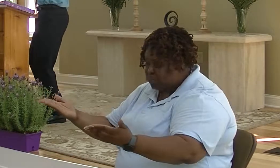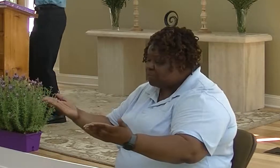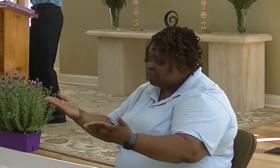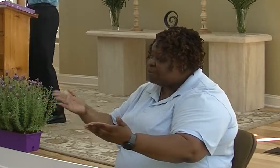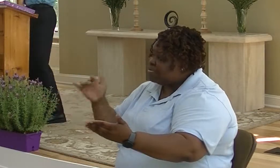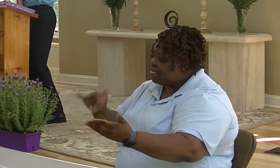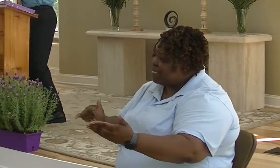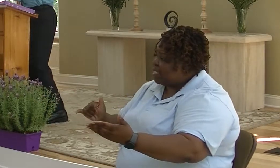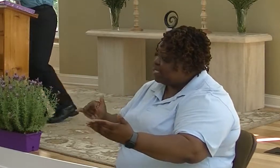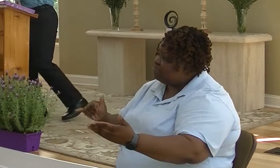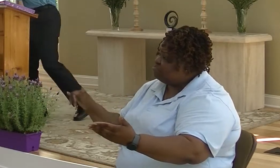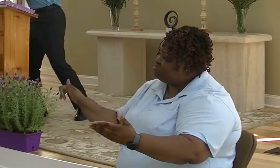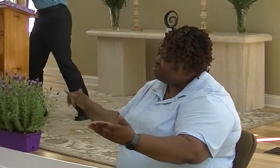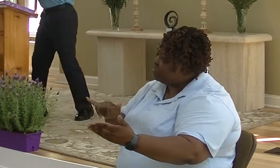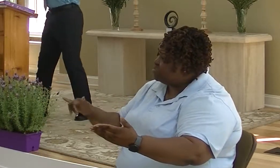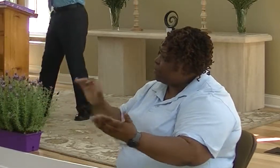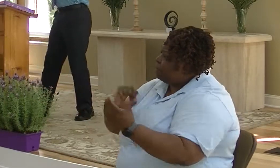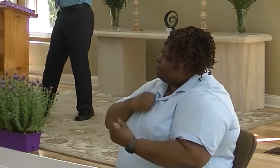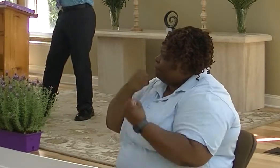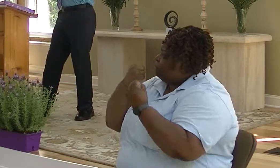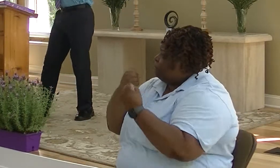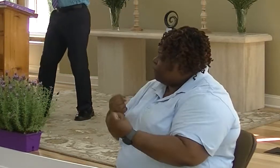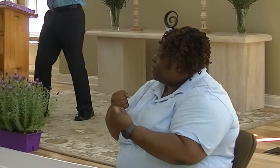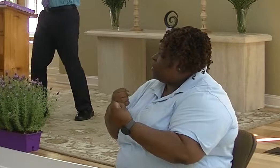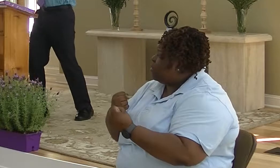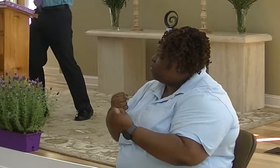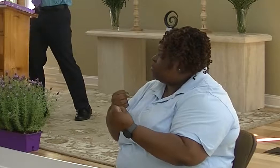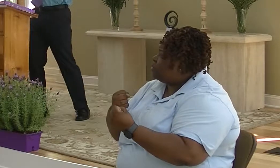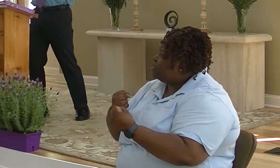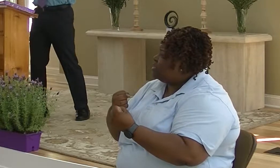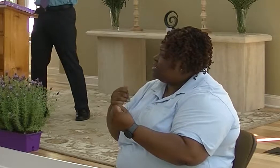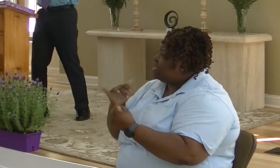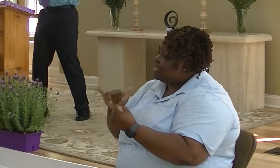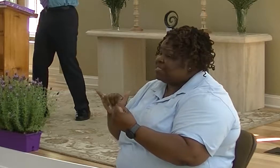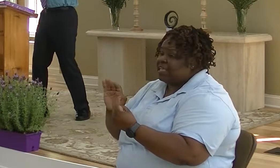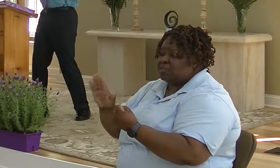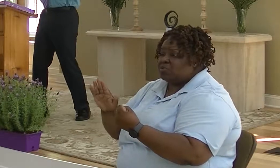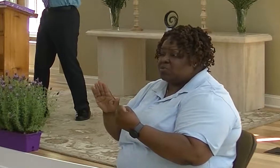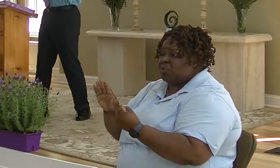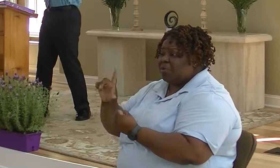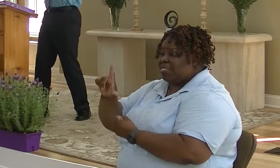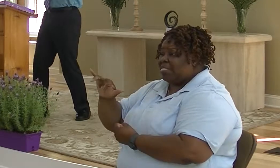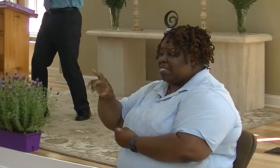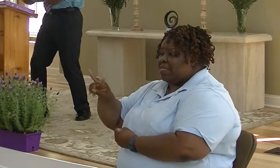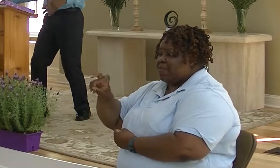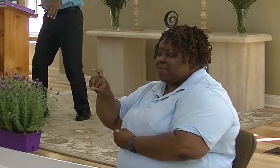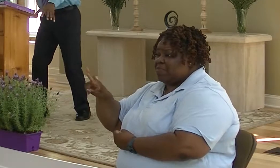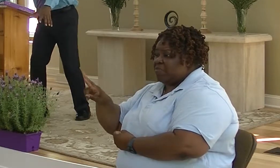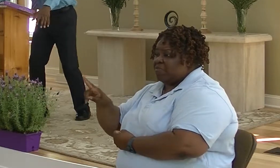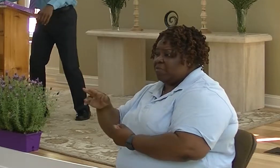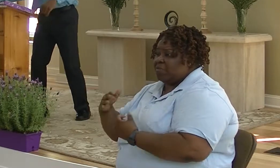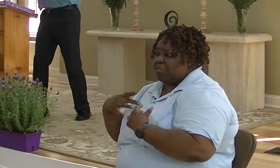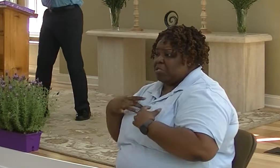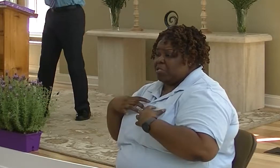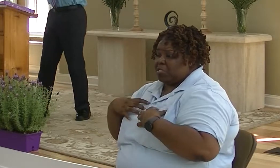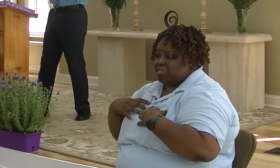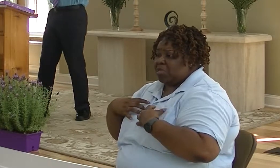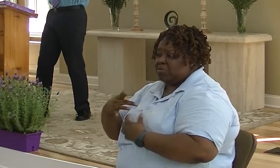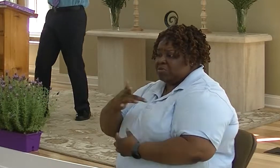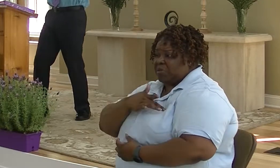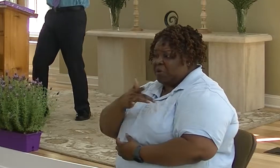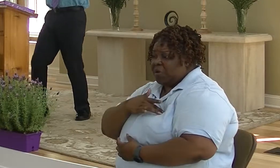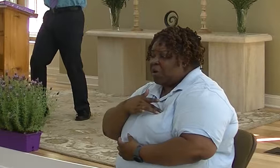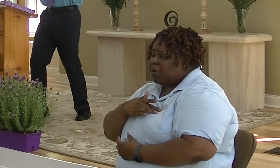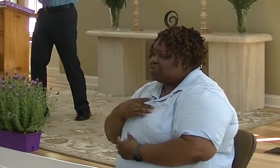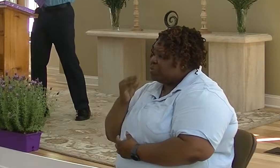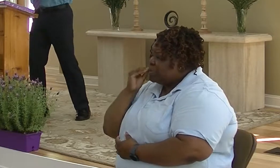same infinite power that is making your liver, your lungs, your heart, and these plants, and the